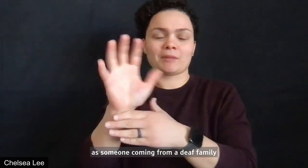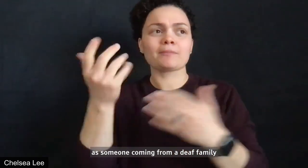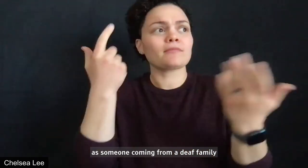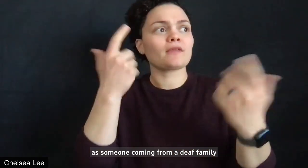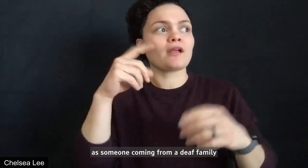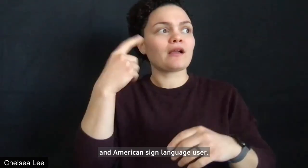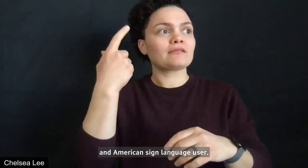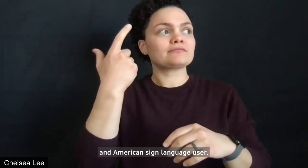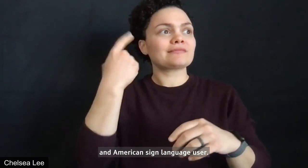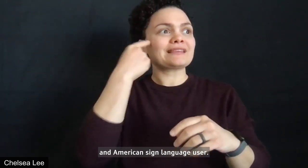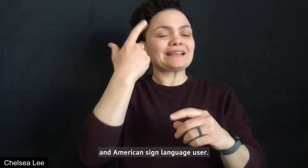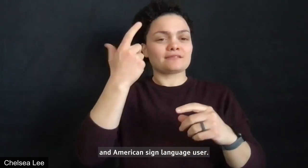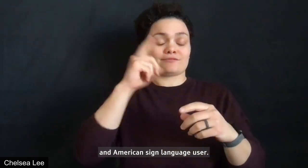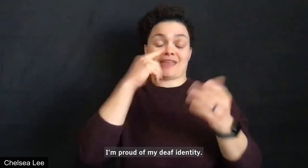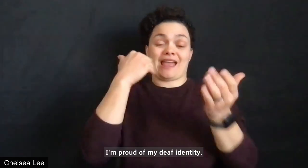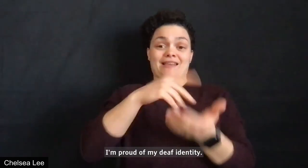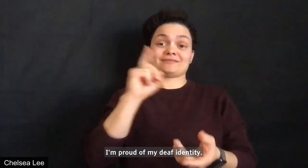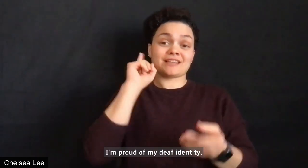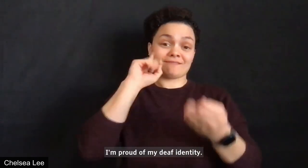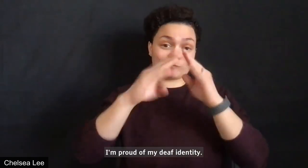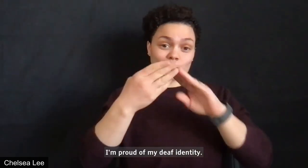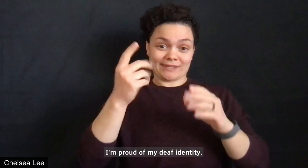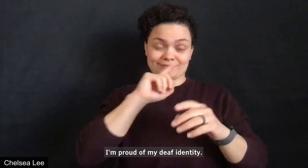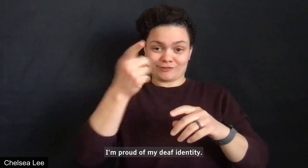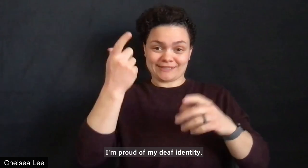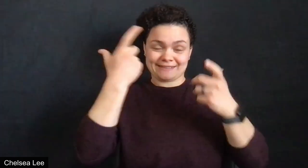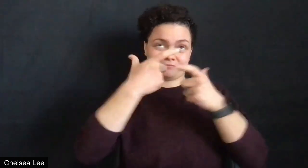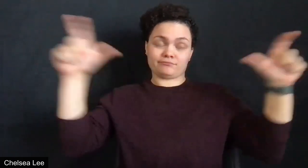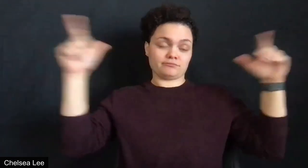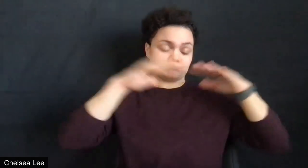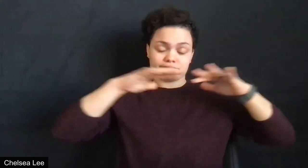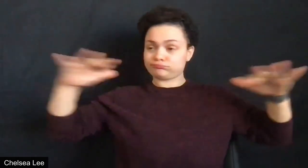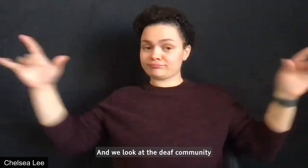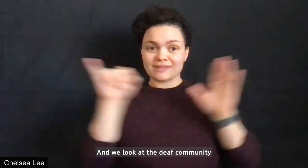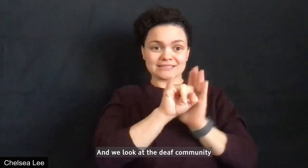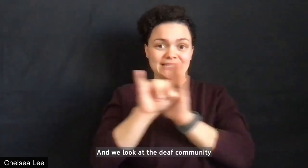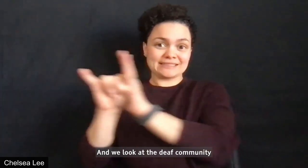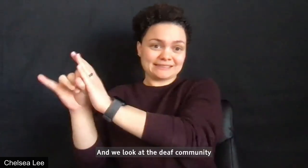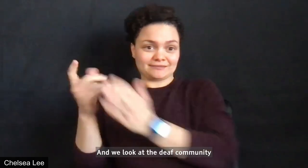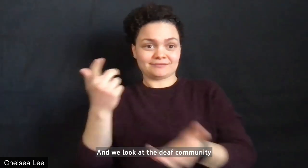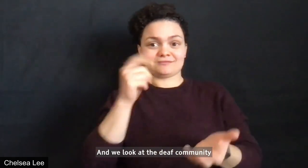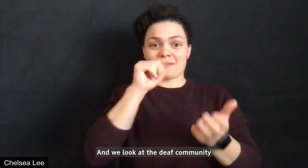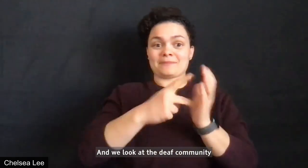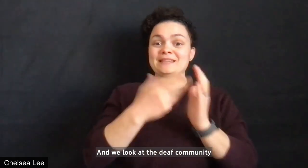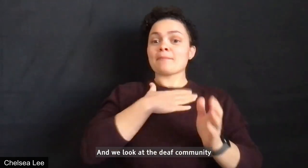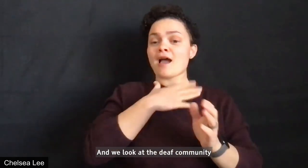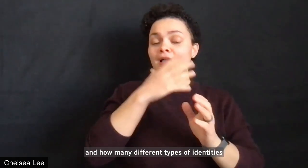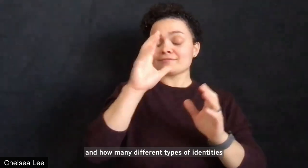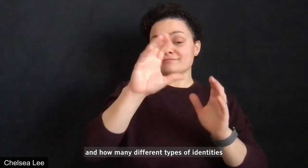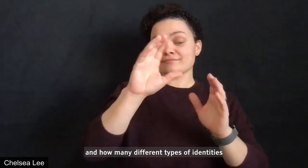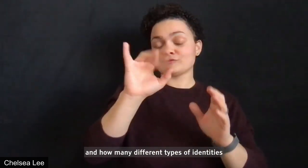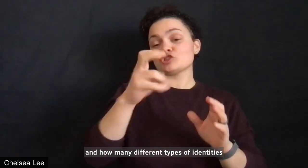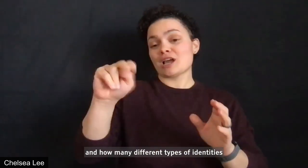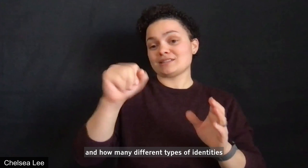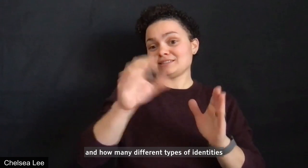coming from a deaf family, an American Sign Language user. I'm proud of my deaf identity. And we look at the deaf community and